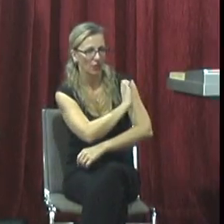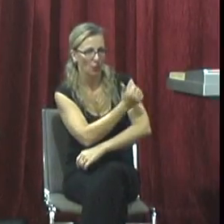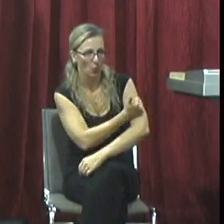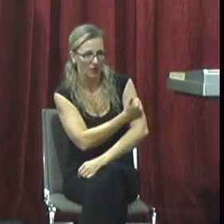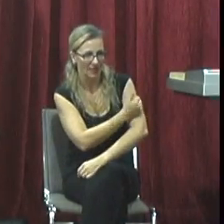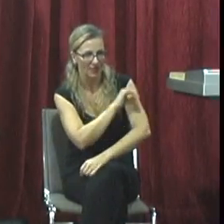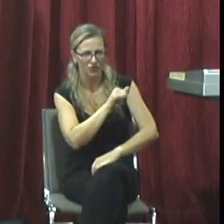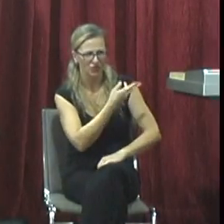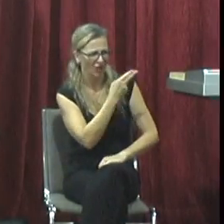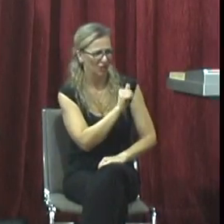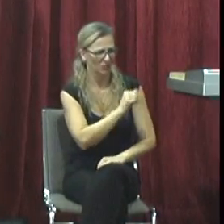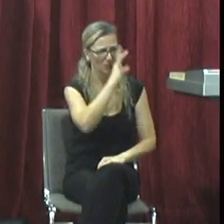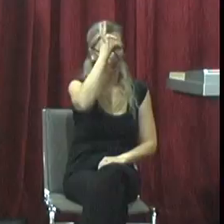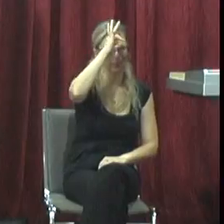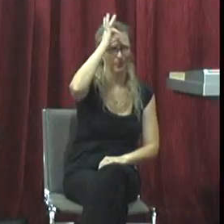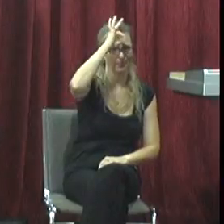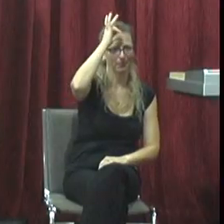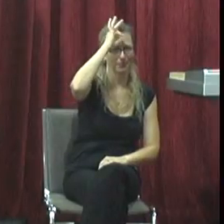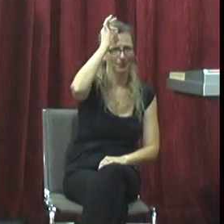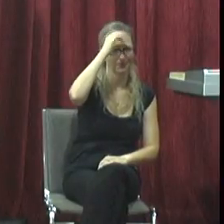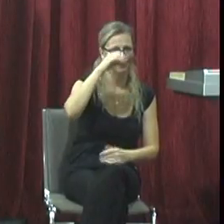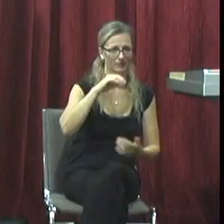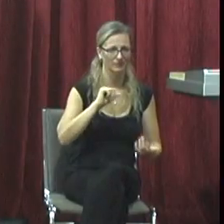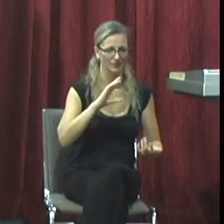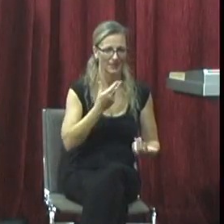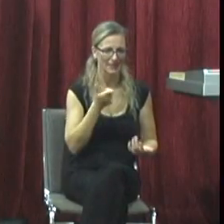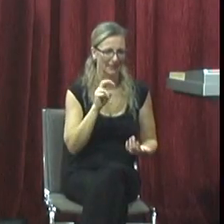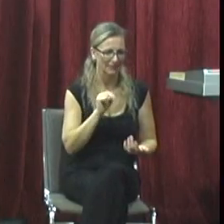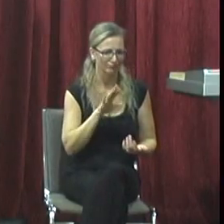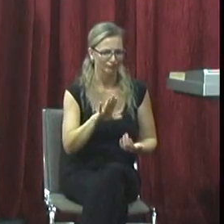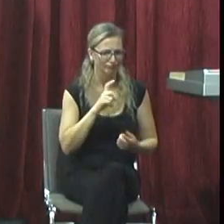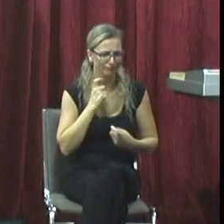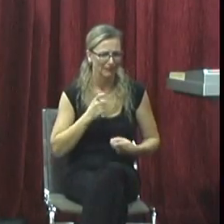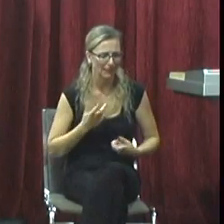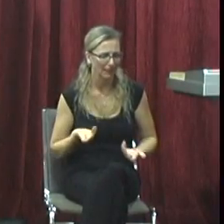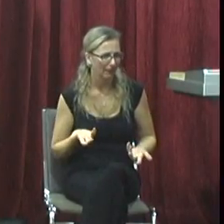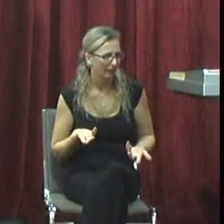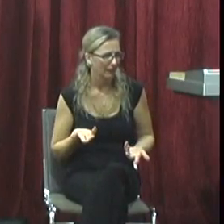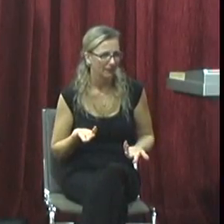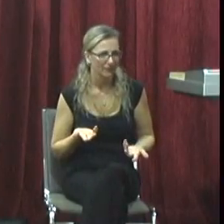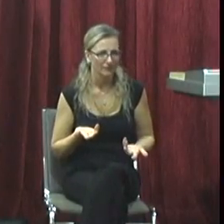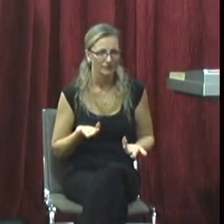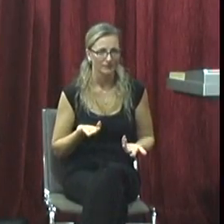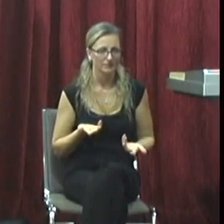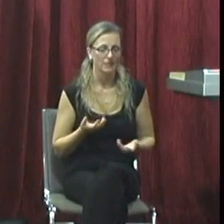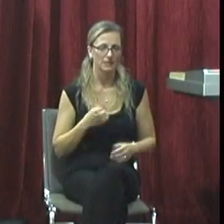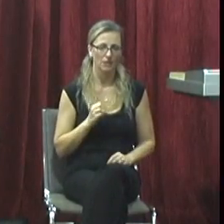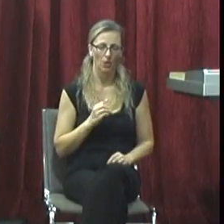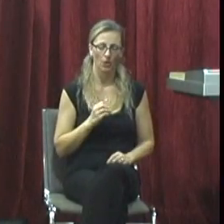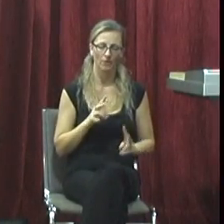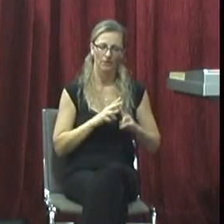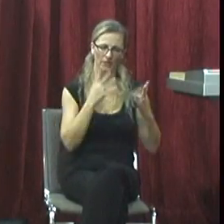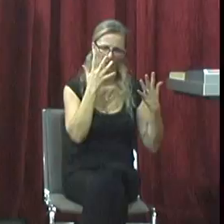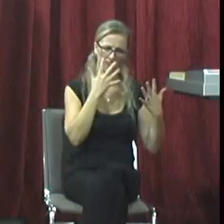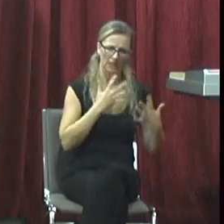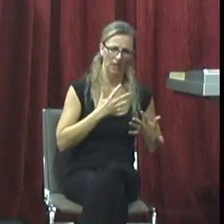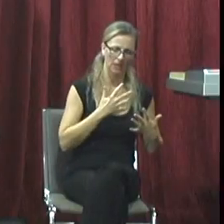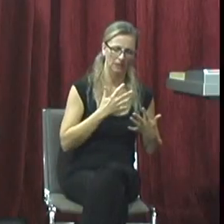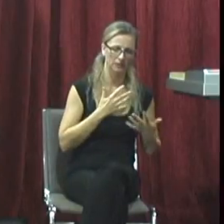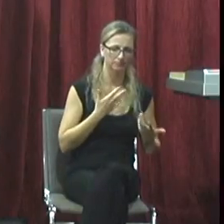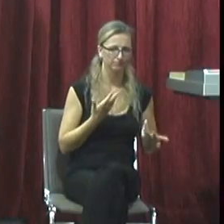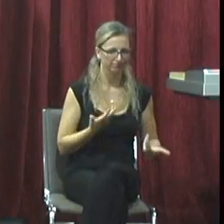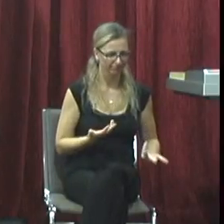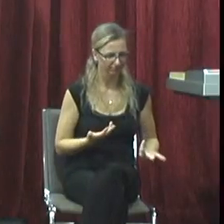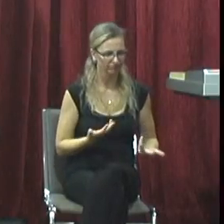even know about it. And this is a sobering revelation for anyone in authority. And many of you are. If you're a parent, you're